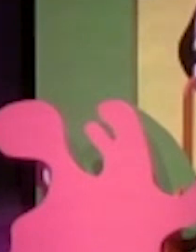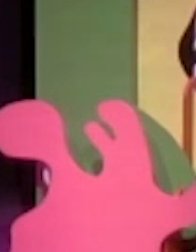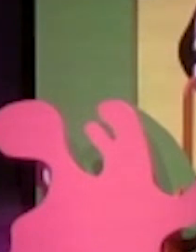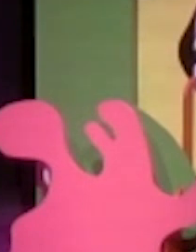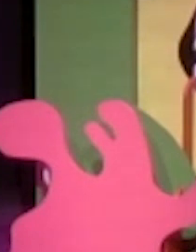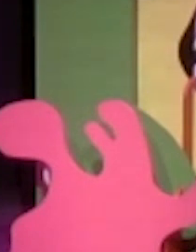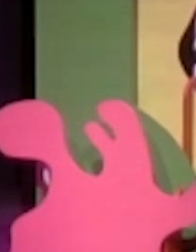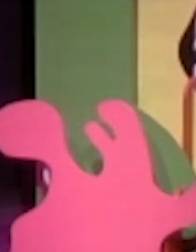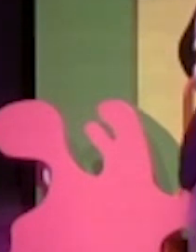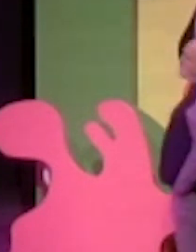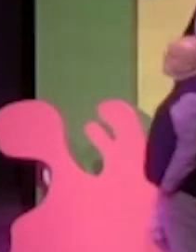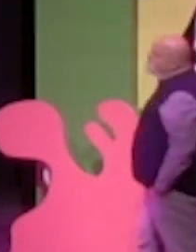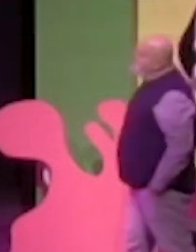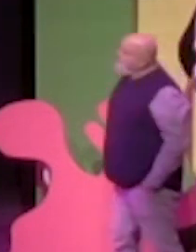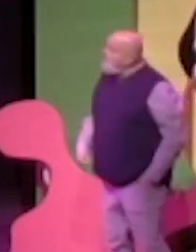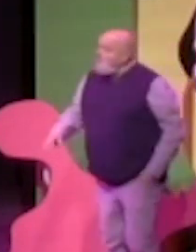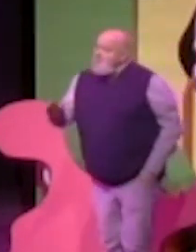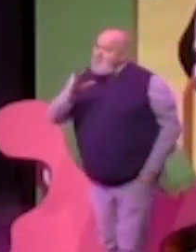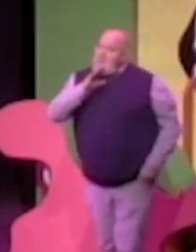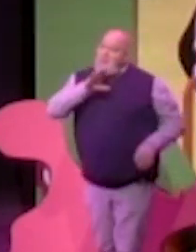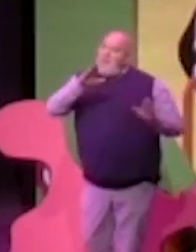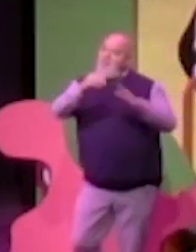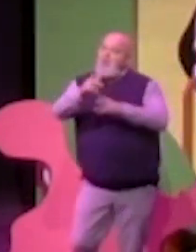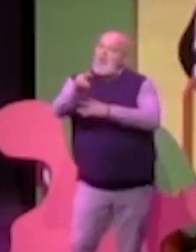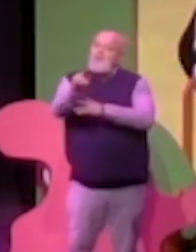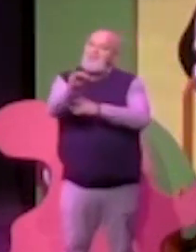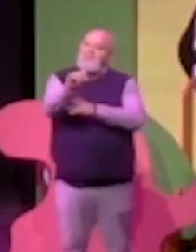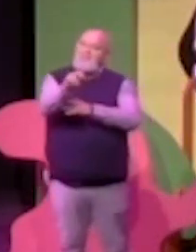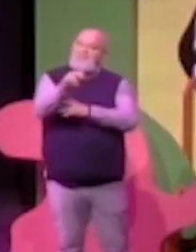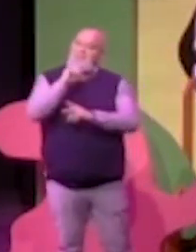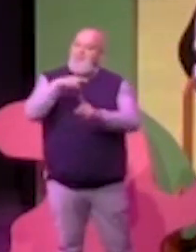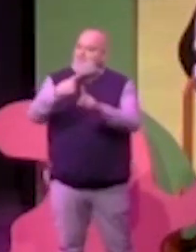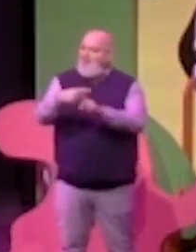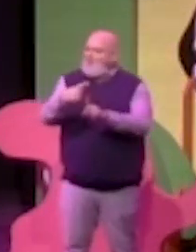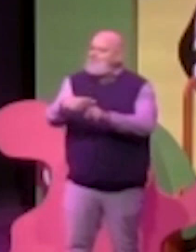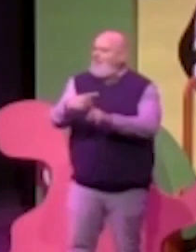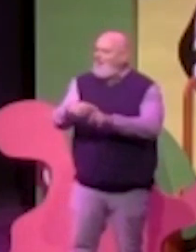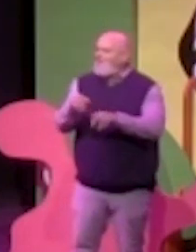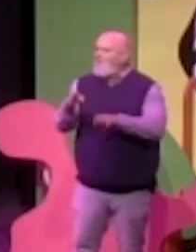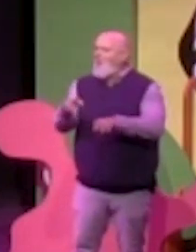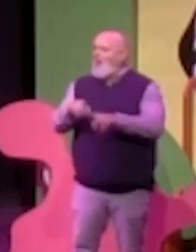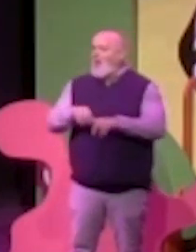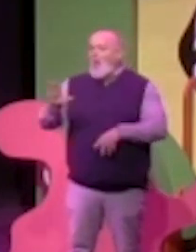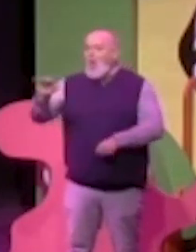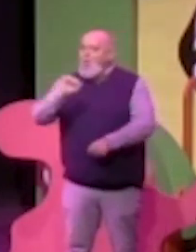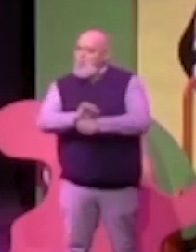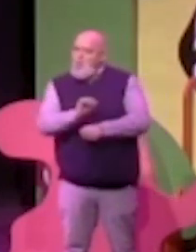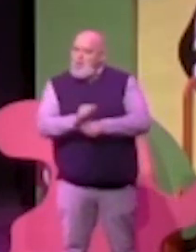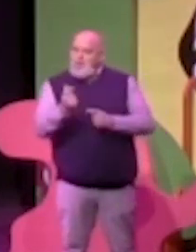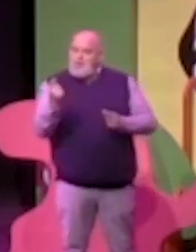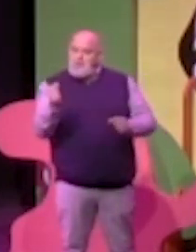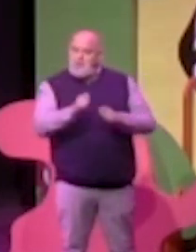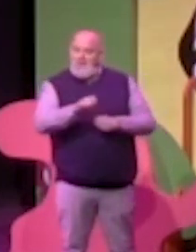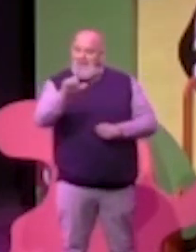David, can I just put Kristin on the spot in a very positive way, which is the work she's doing in LA